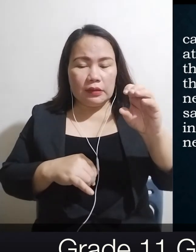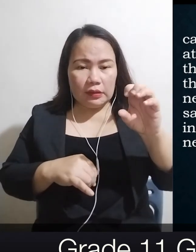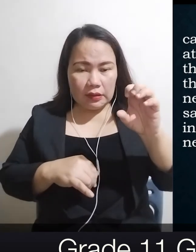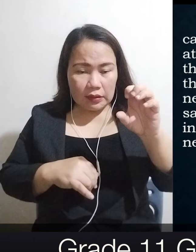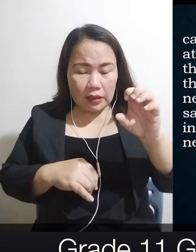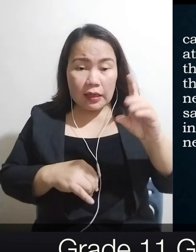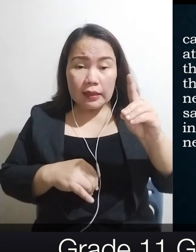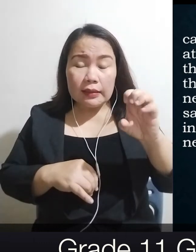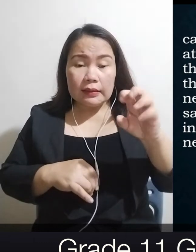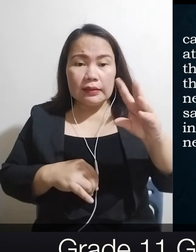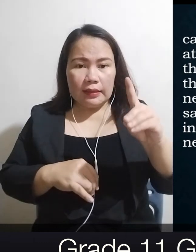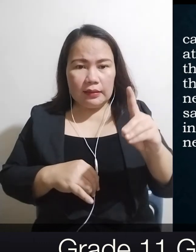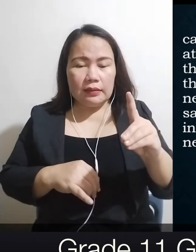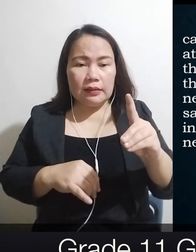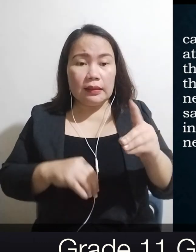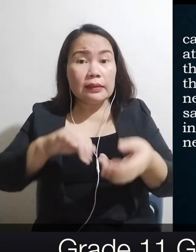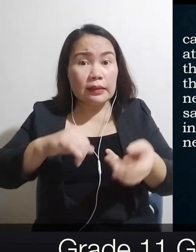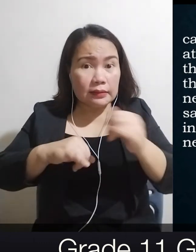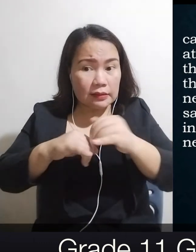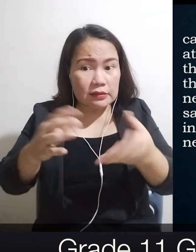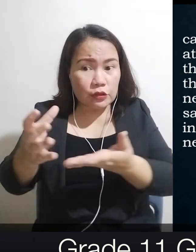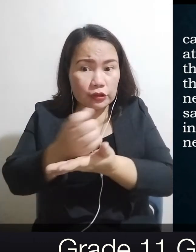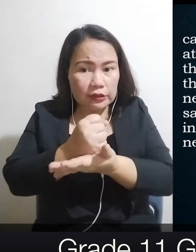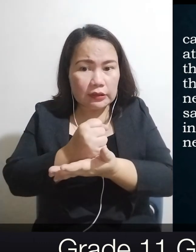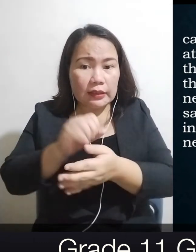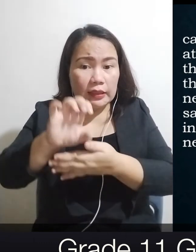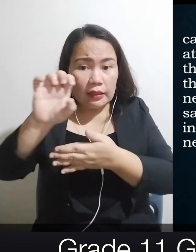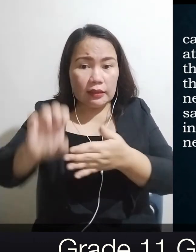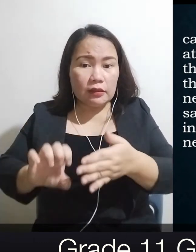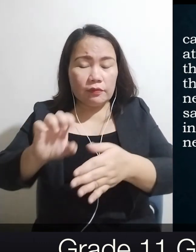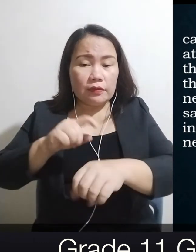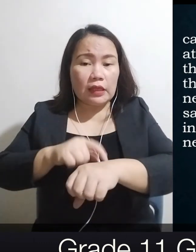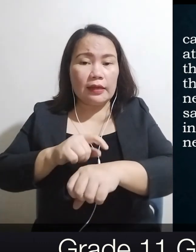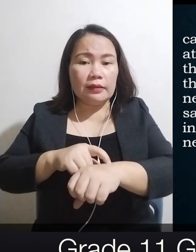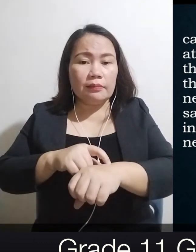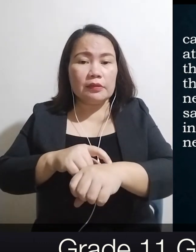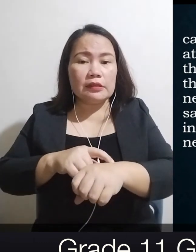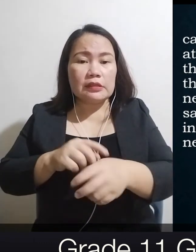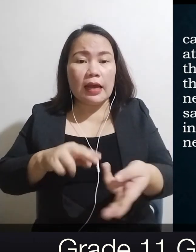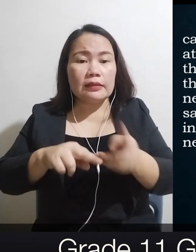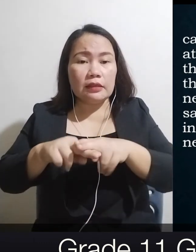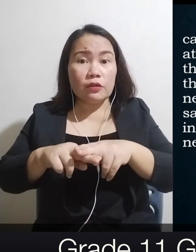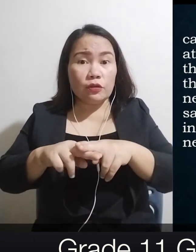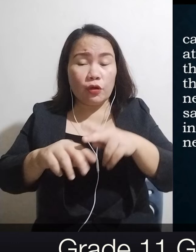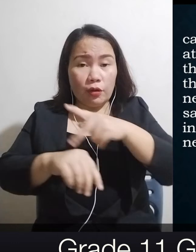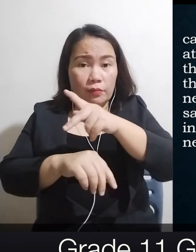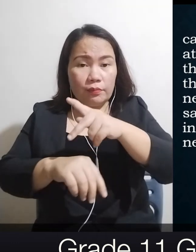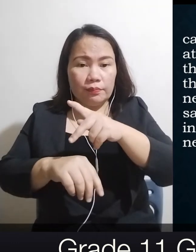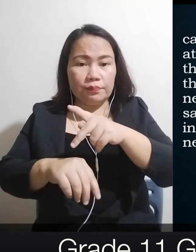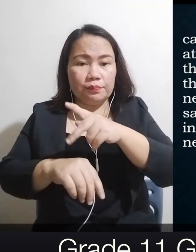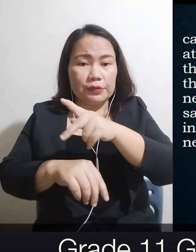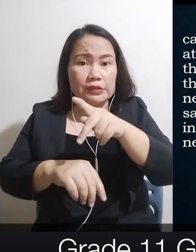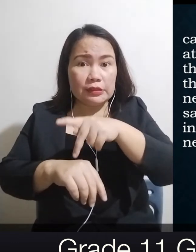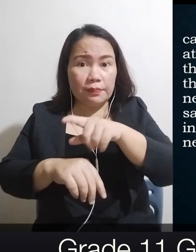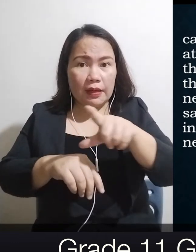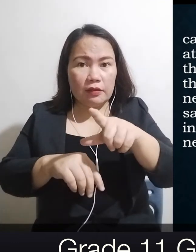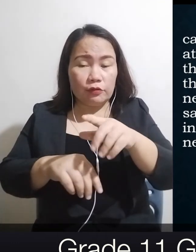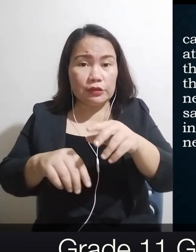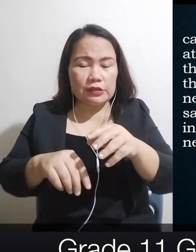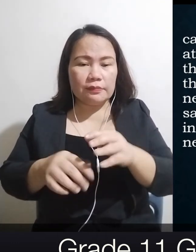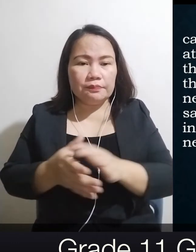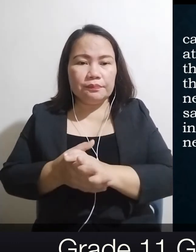principal, and this new amount will earn interest in the next period of time. The same process